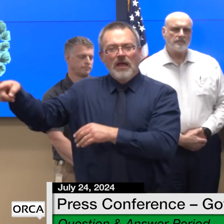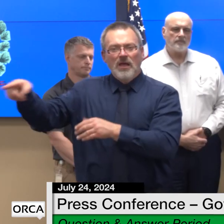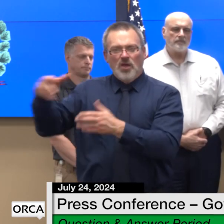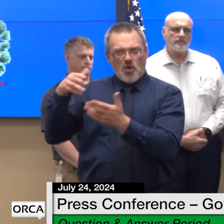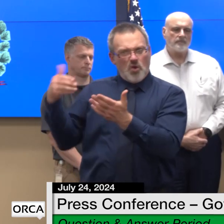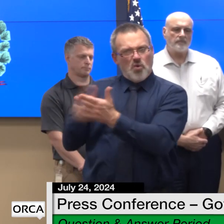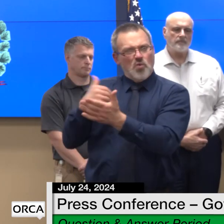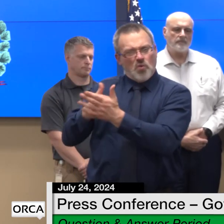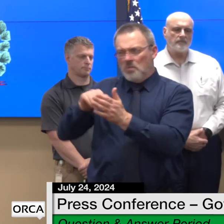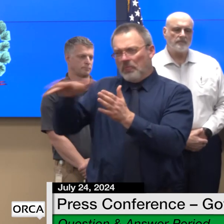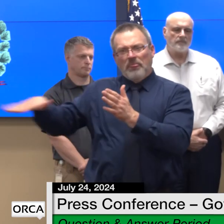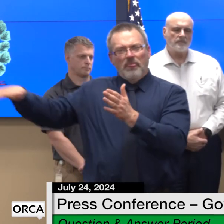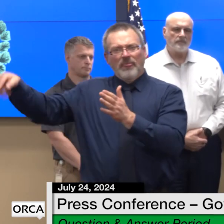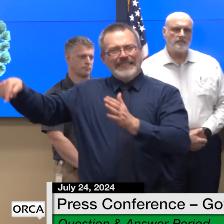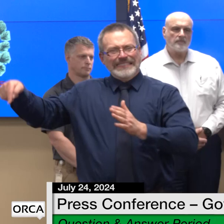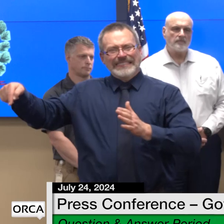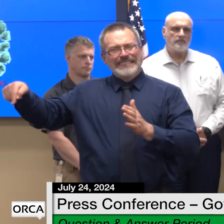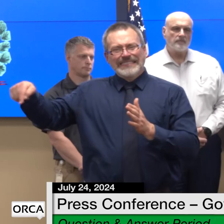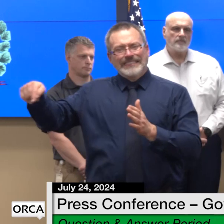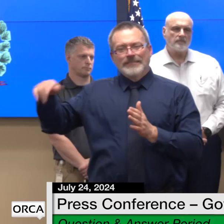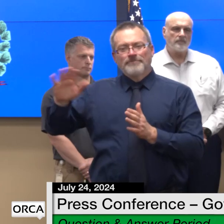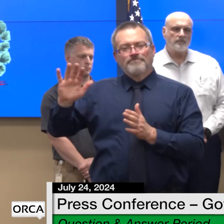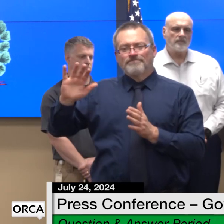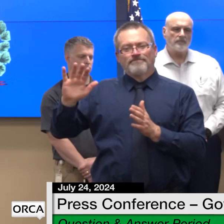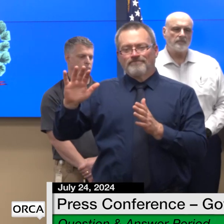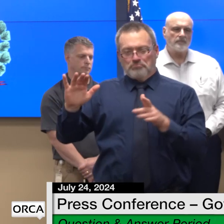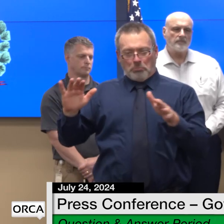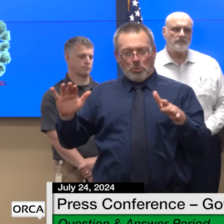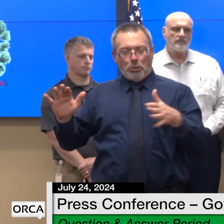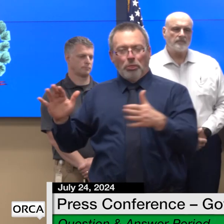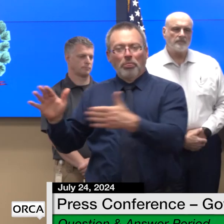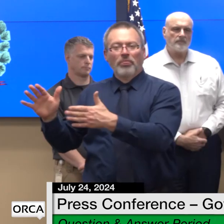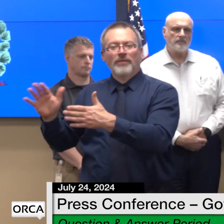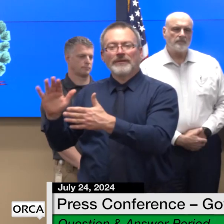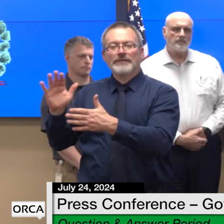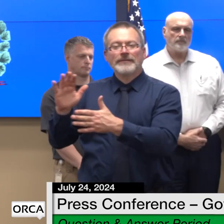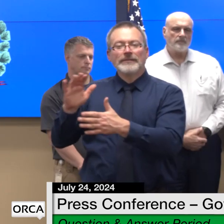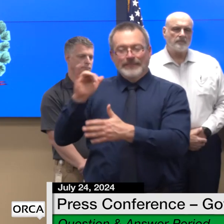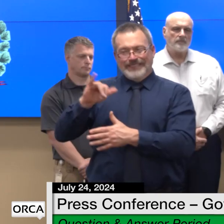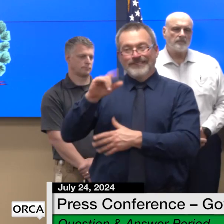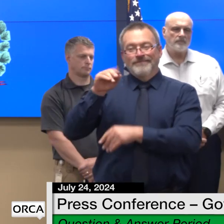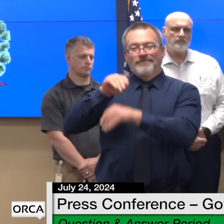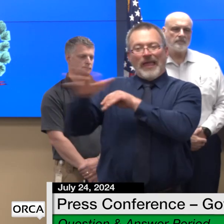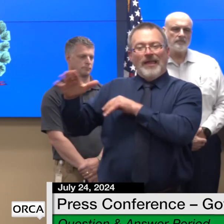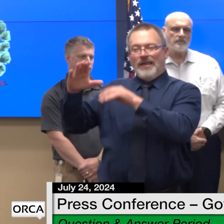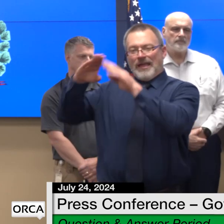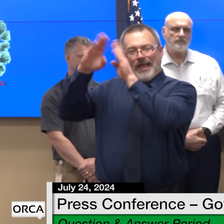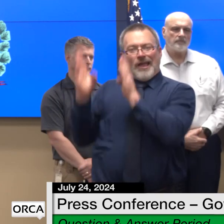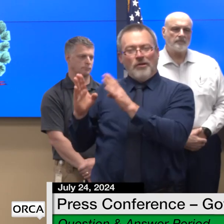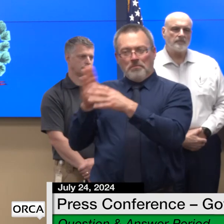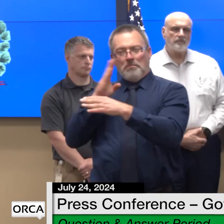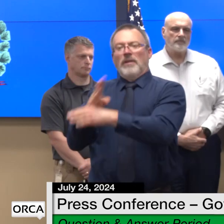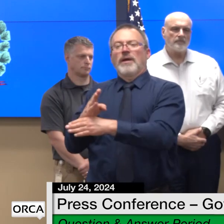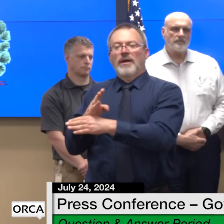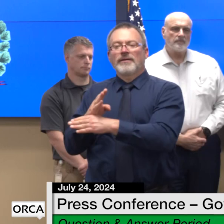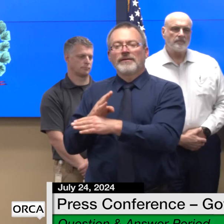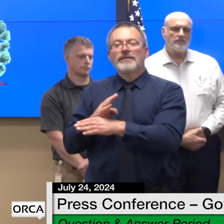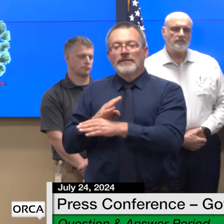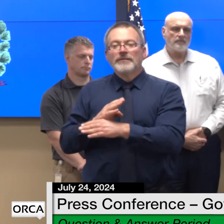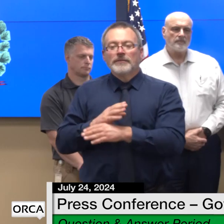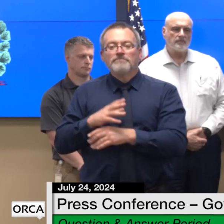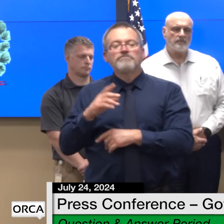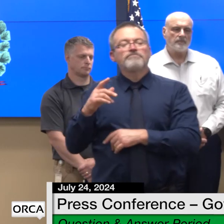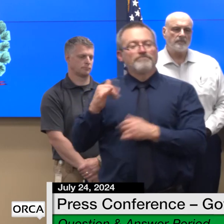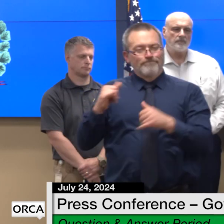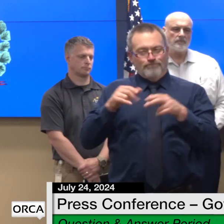event and cut off access to at least one residence. So the river engineers have been on site working